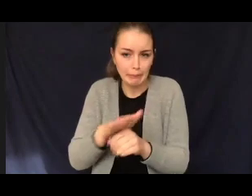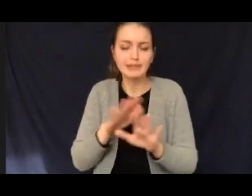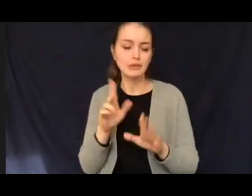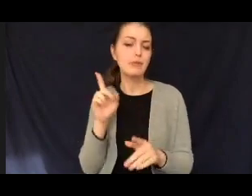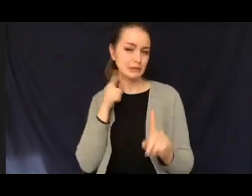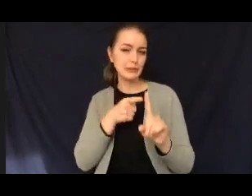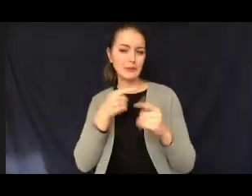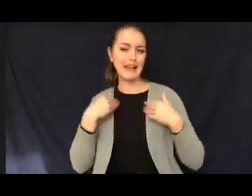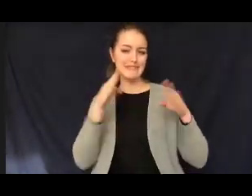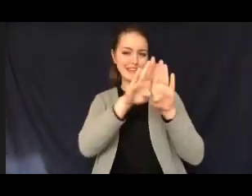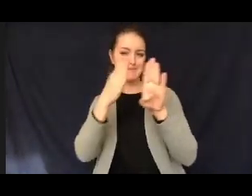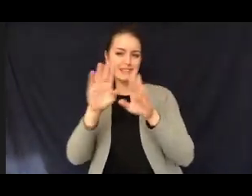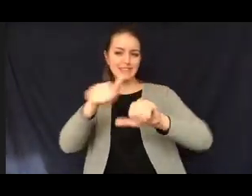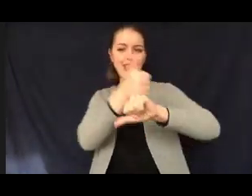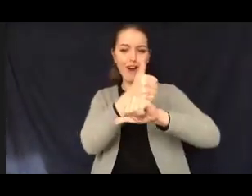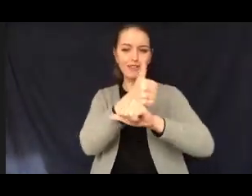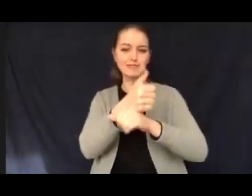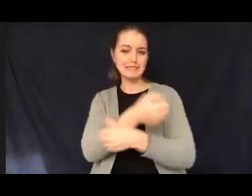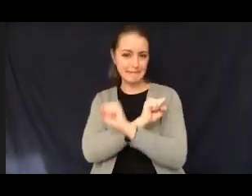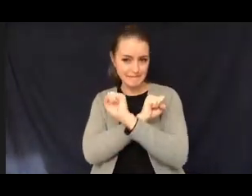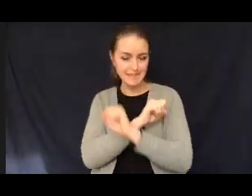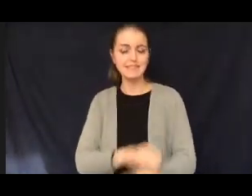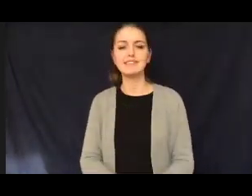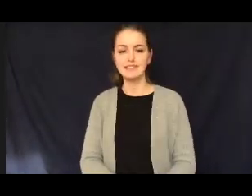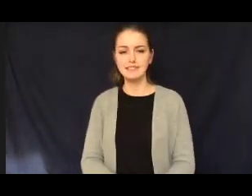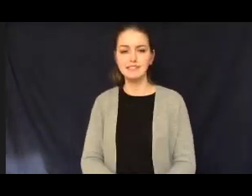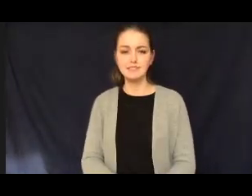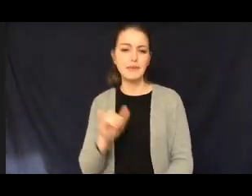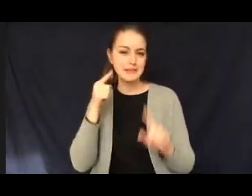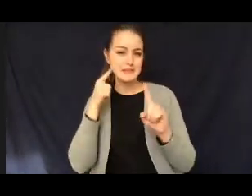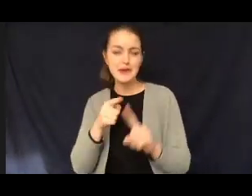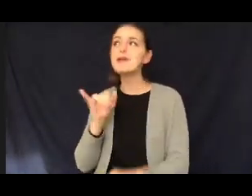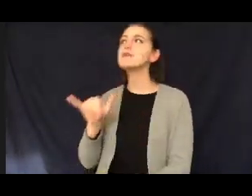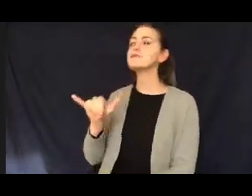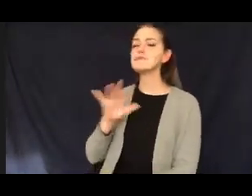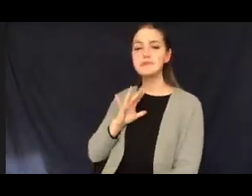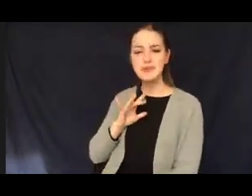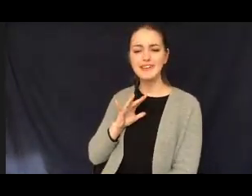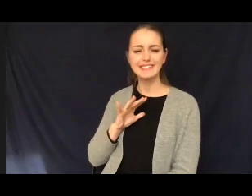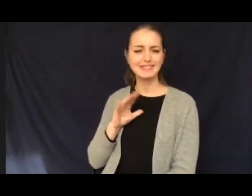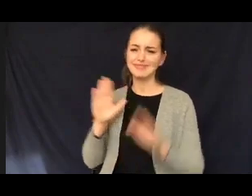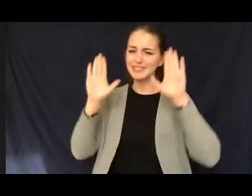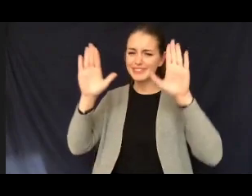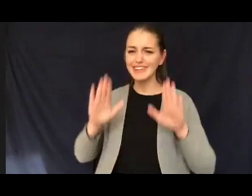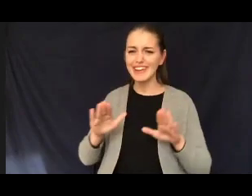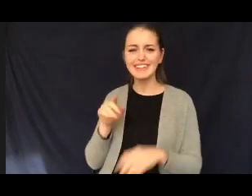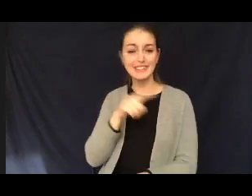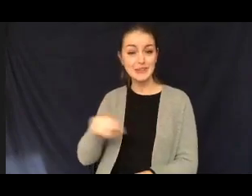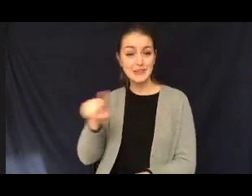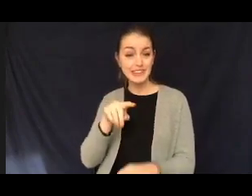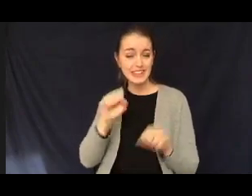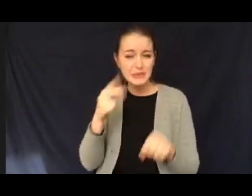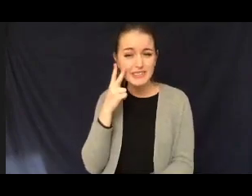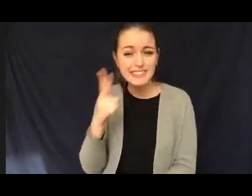Right. And it's all locked and secure. So Yeah. Oh, that's what that's cool. all about. This is great. You guys, can you see